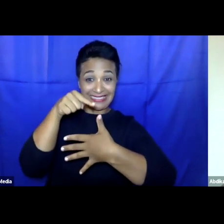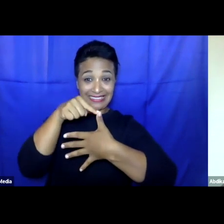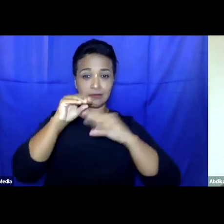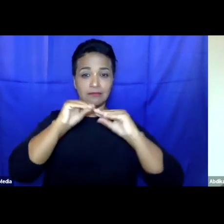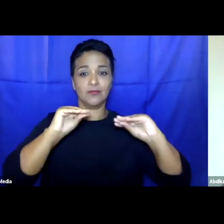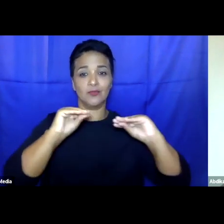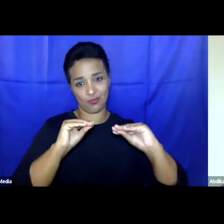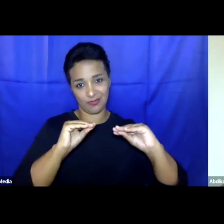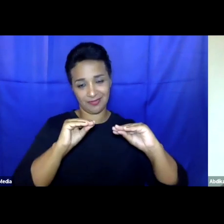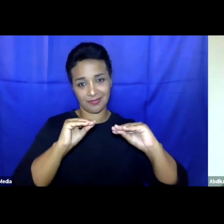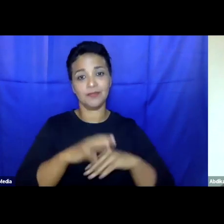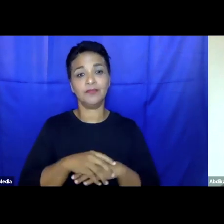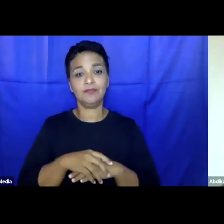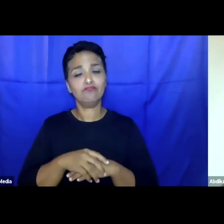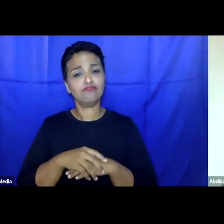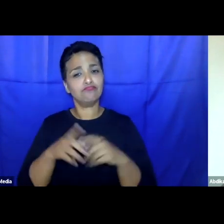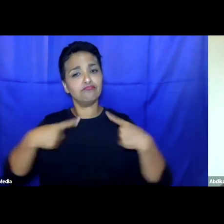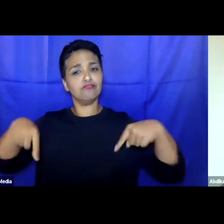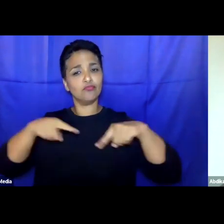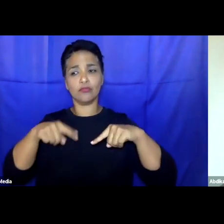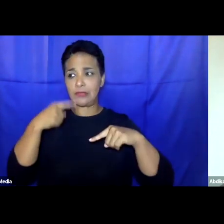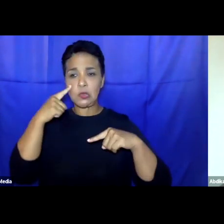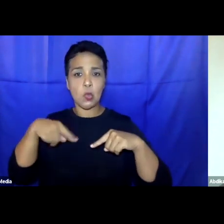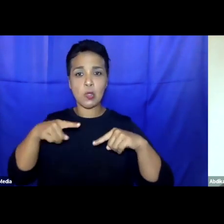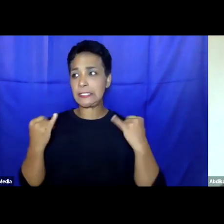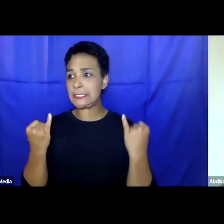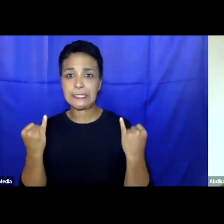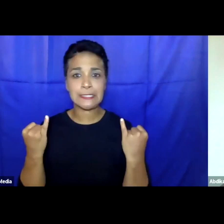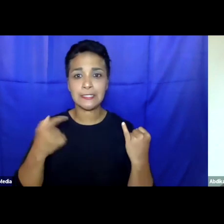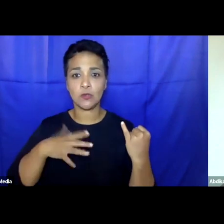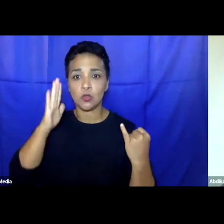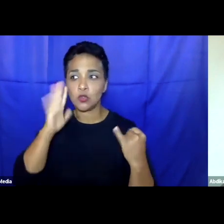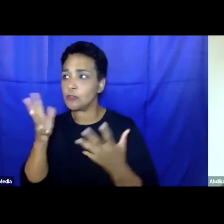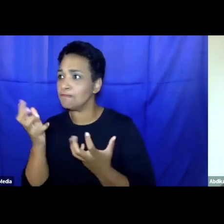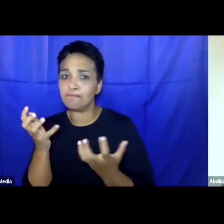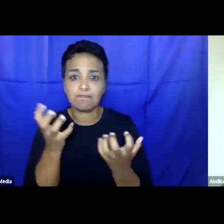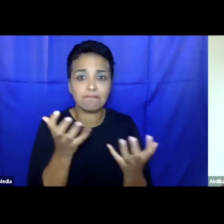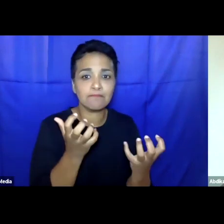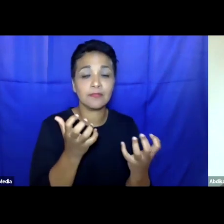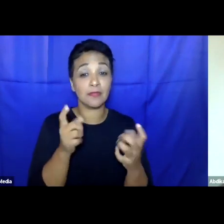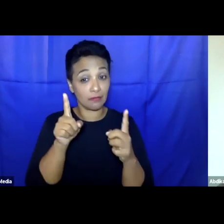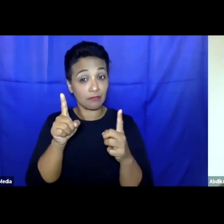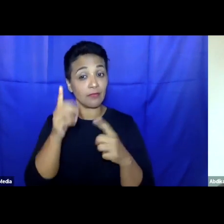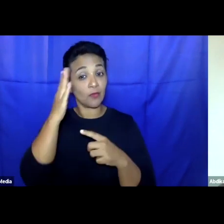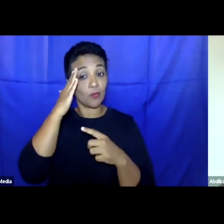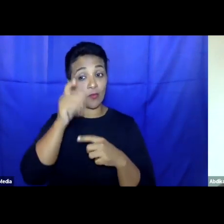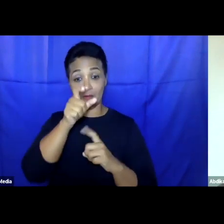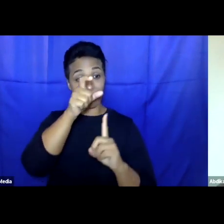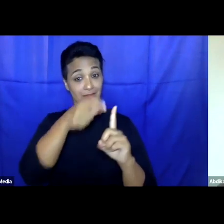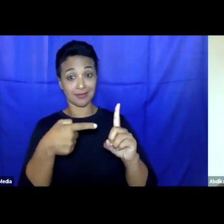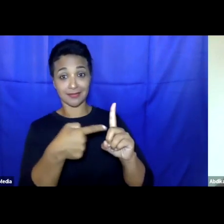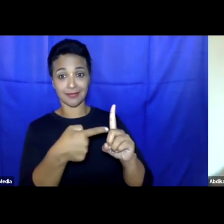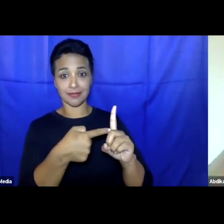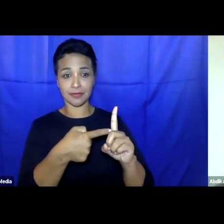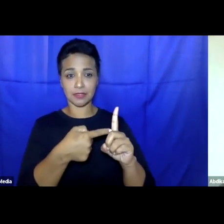competitive in today's world, and only those who have, the desire, skills, and knowledge can only